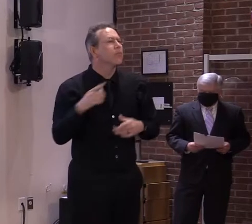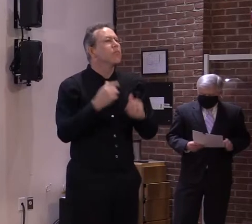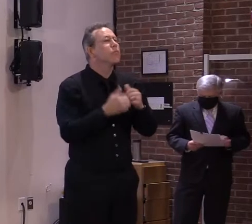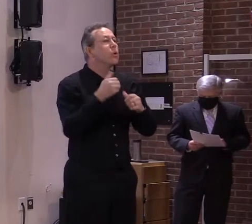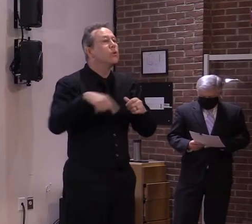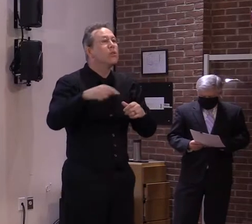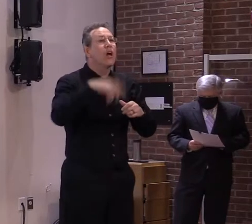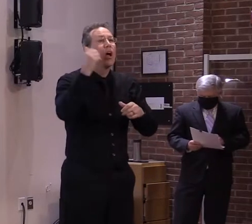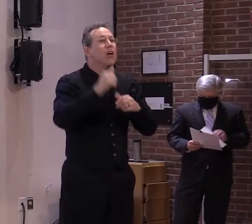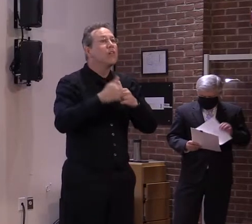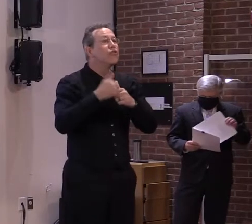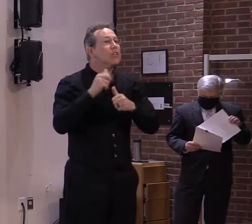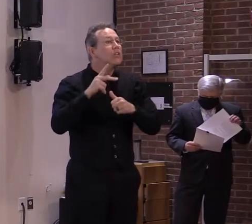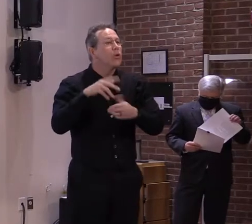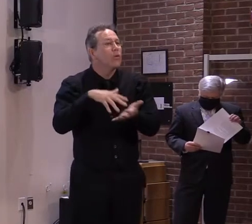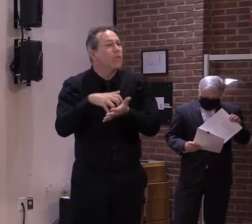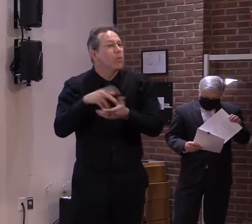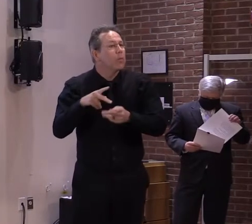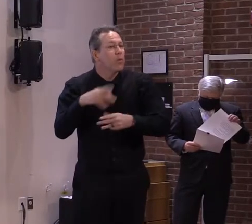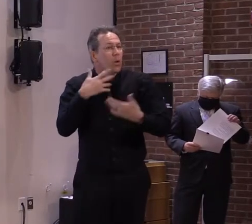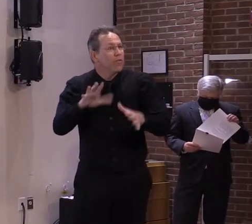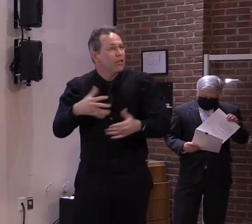complete,